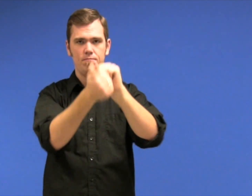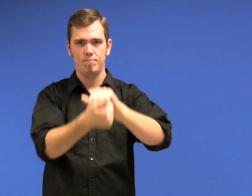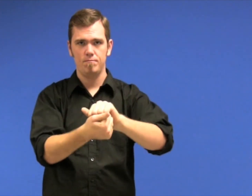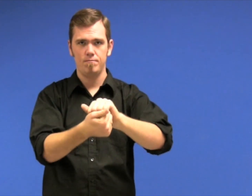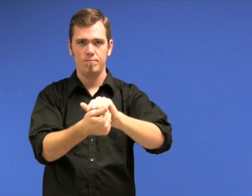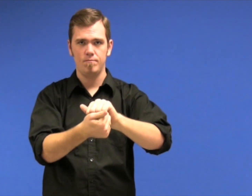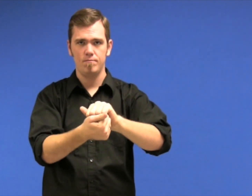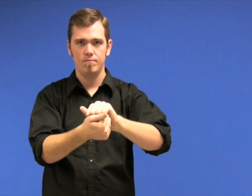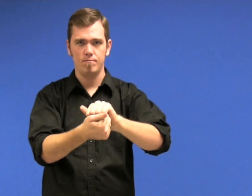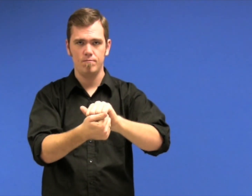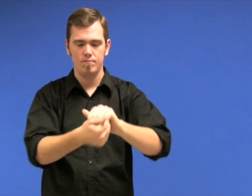Change. That's up to you.